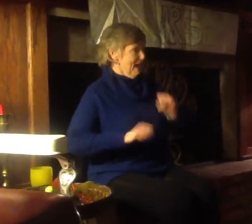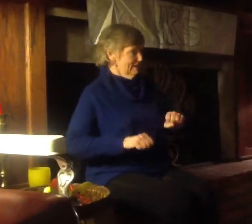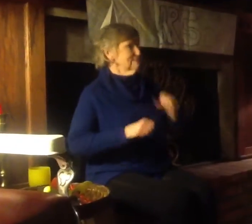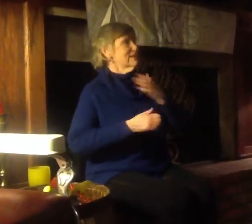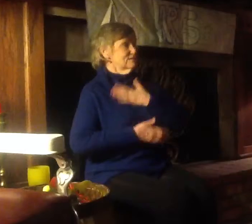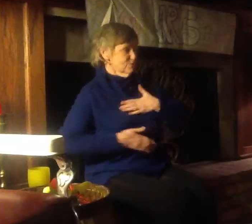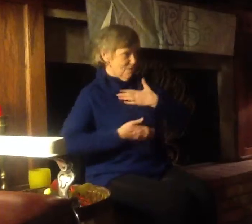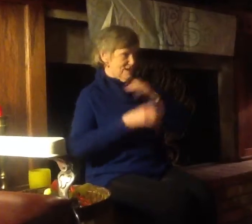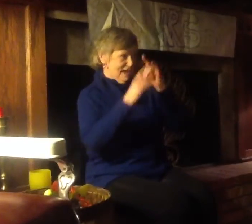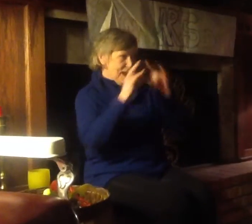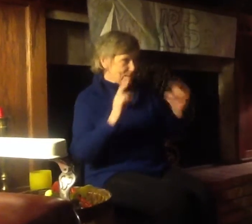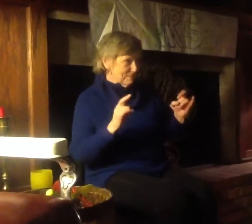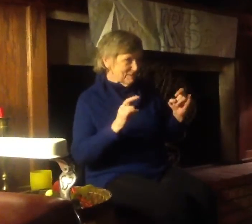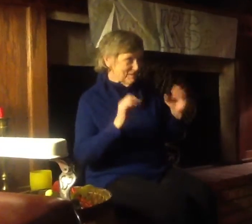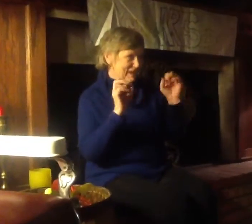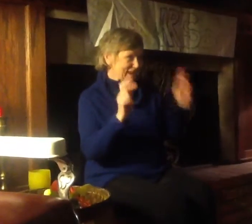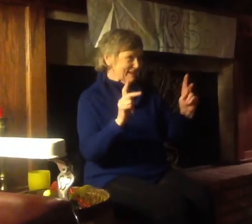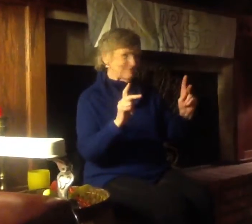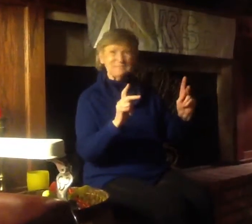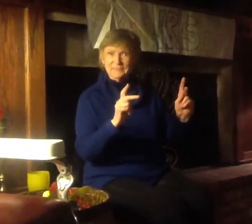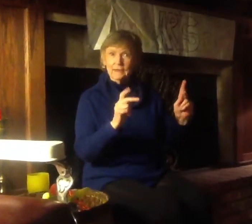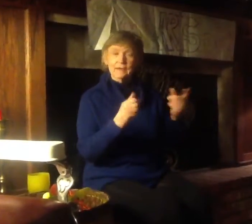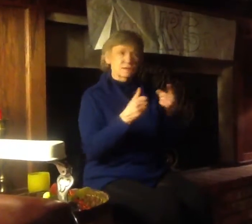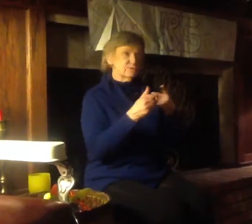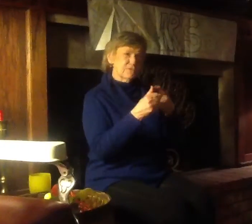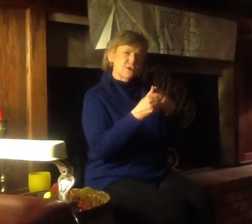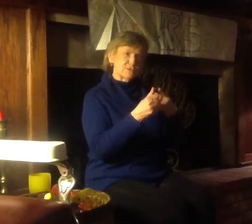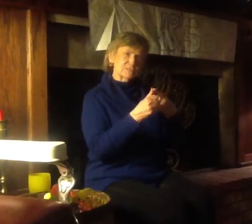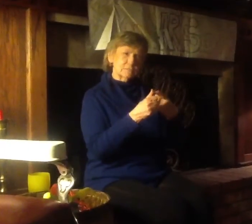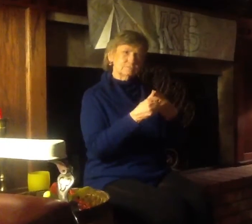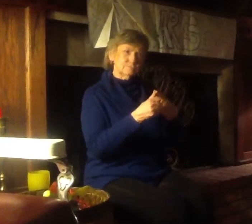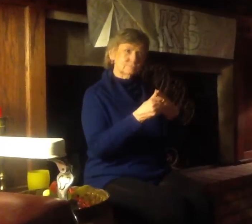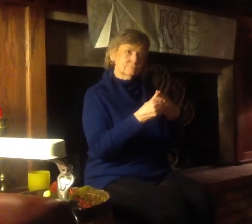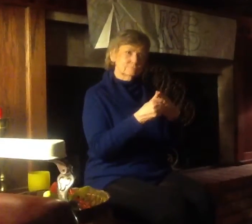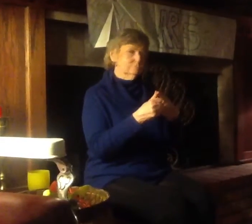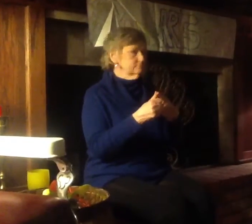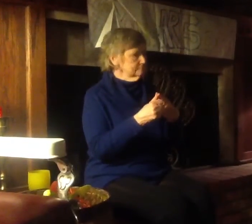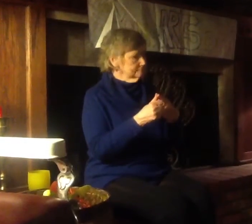we can enjoy camp, okay? First,